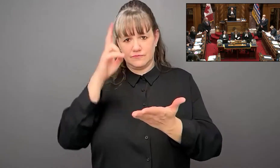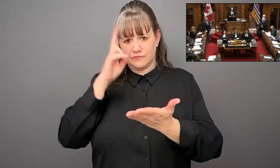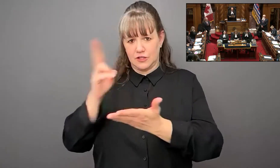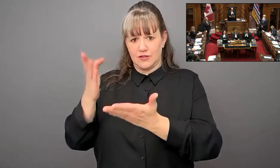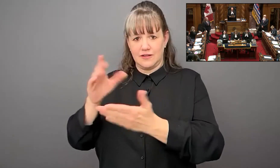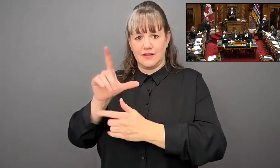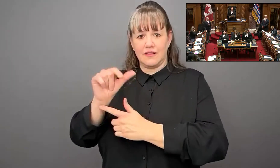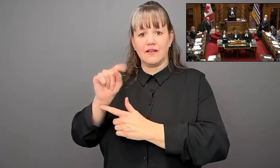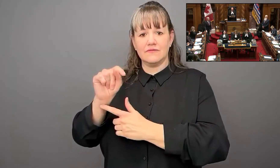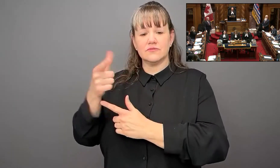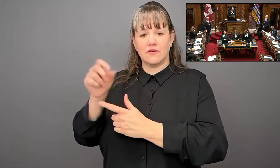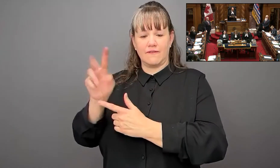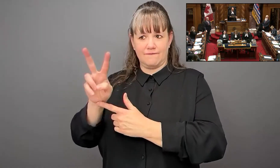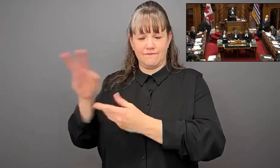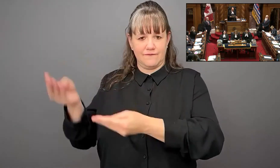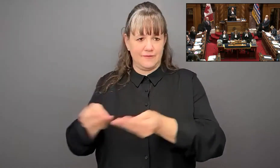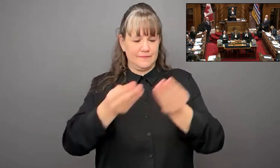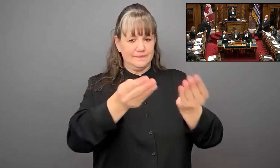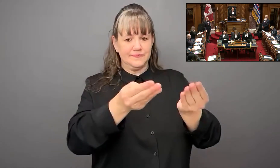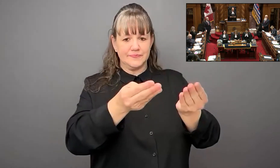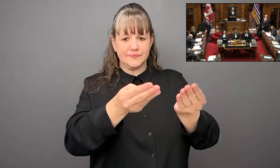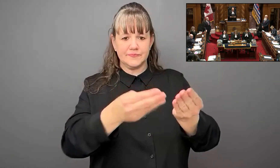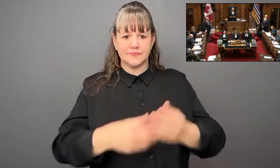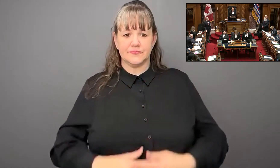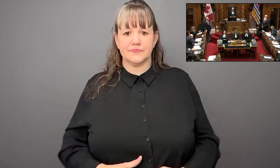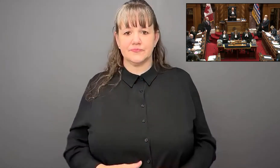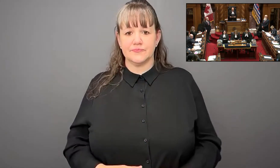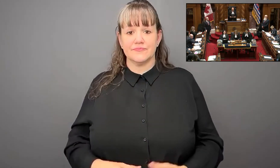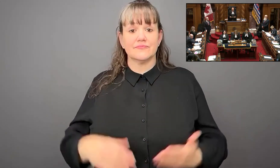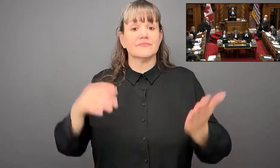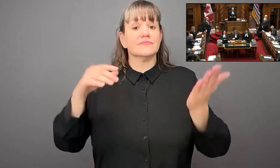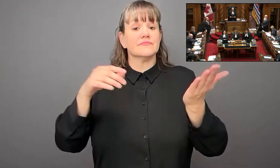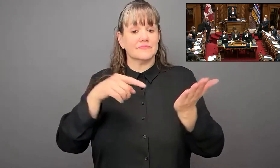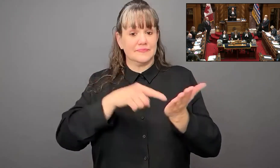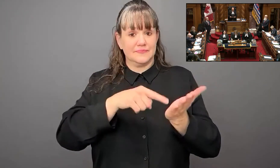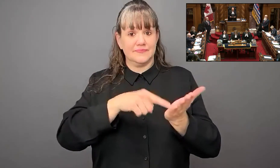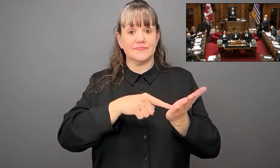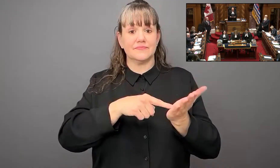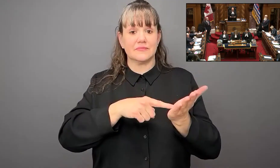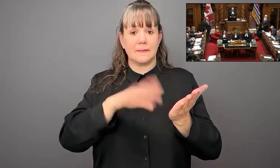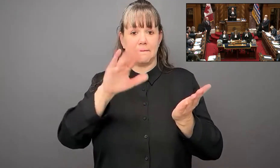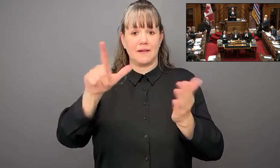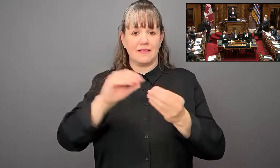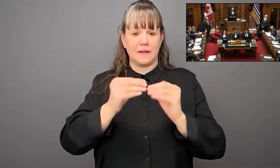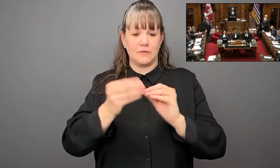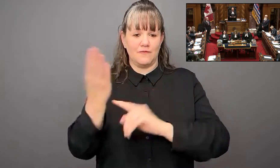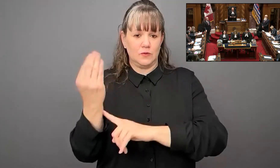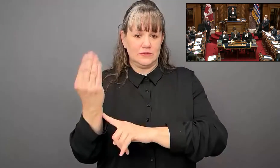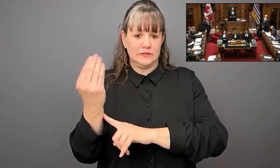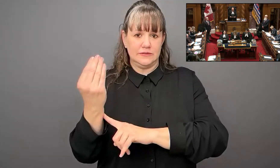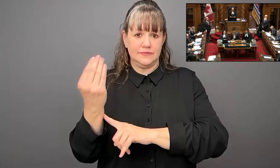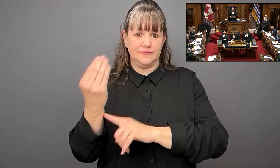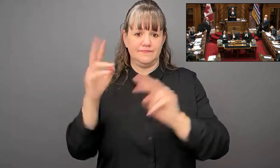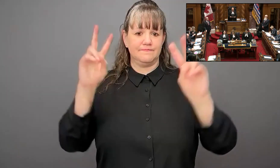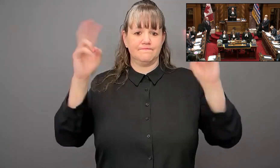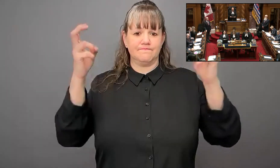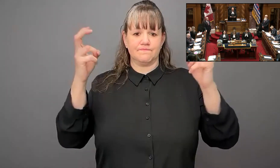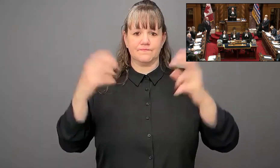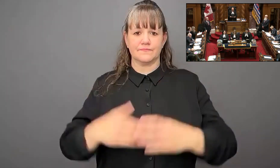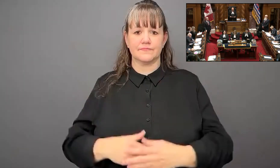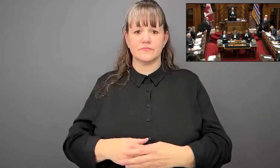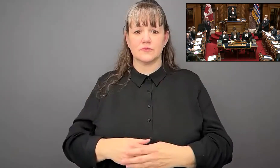Her Honour the Lieutenant Governor transmits herewith Bill number 14, entitled Renewable Energy